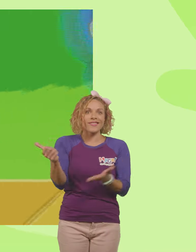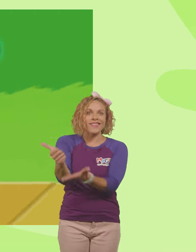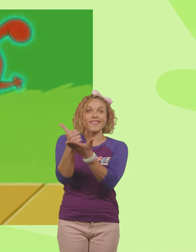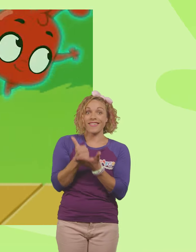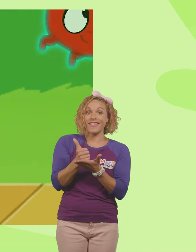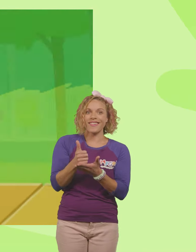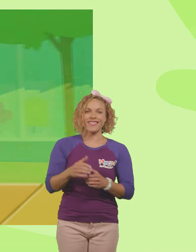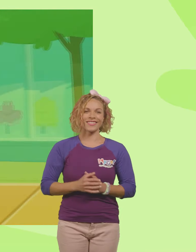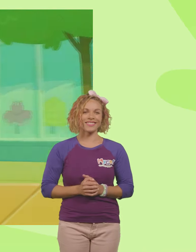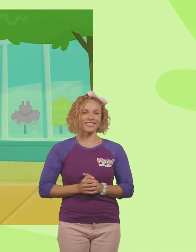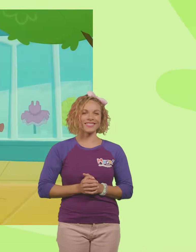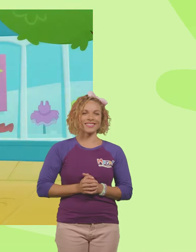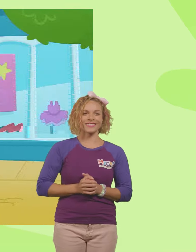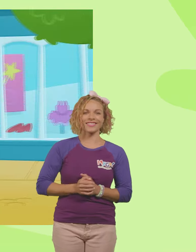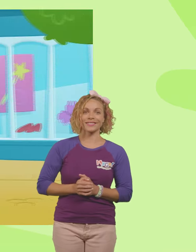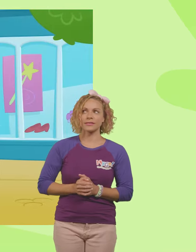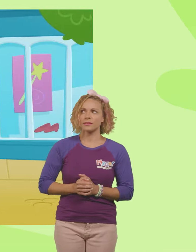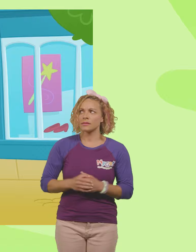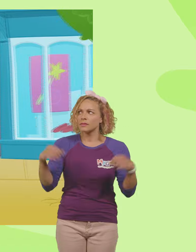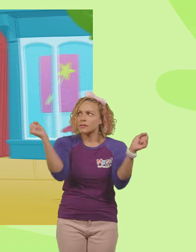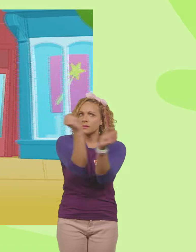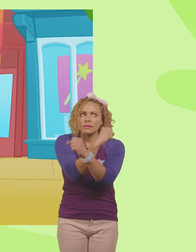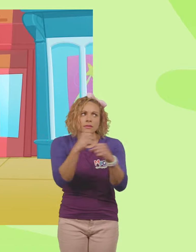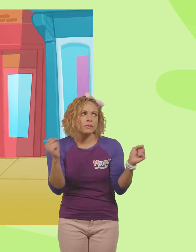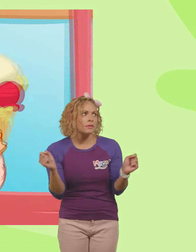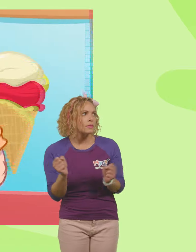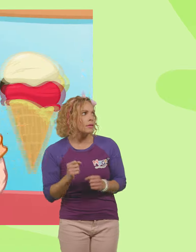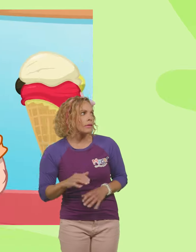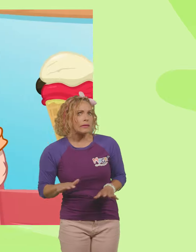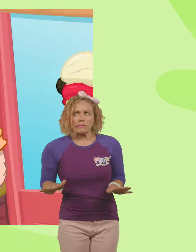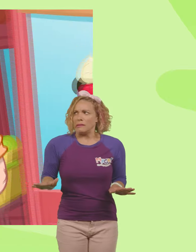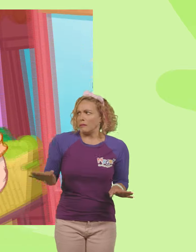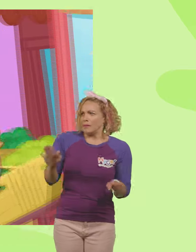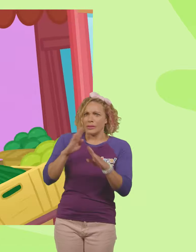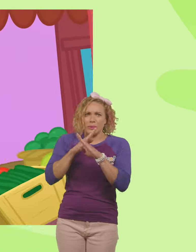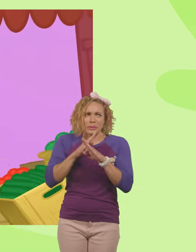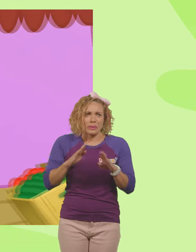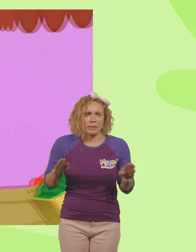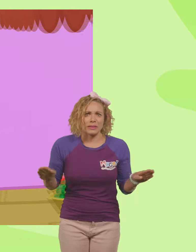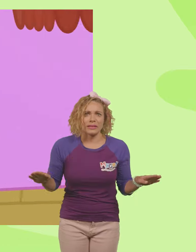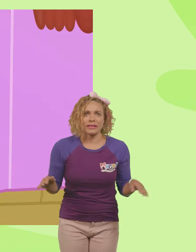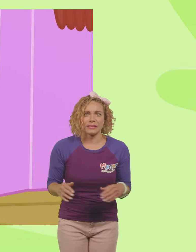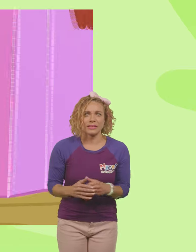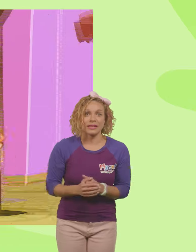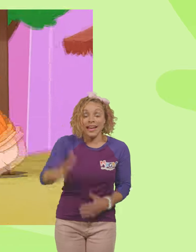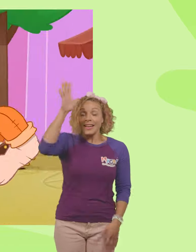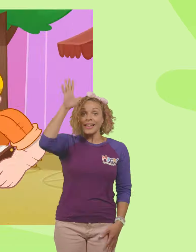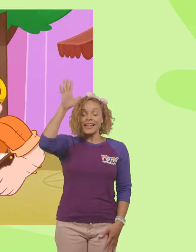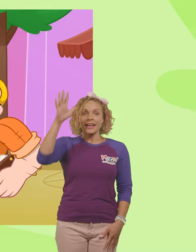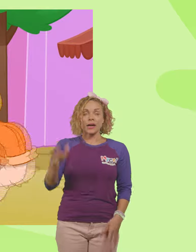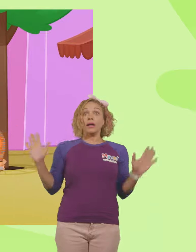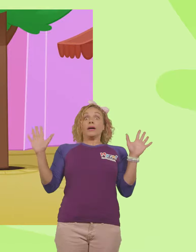help us. Oh, Spookler. Oh, everything is so quiet.